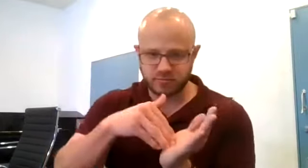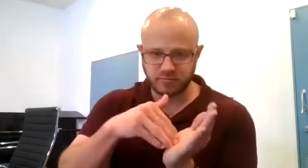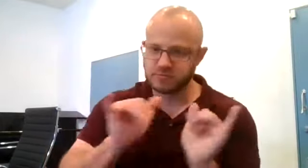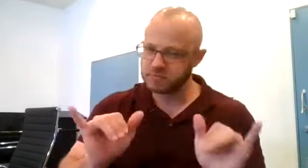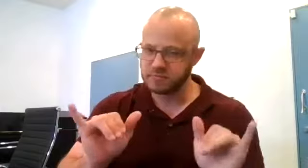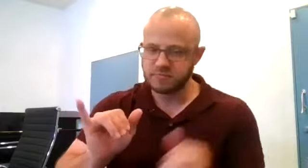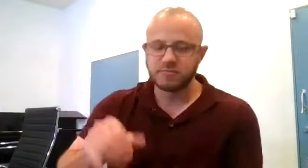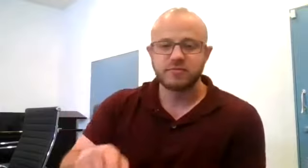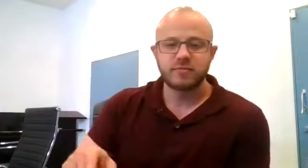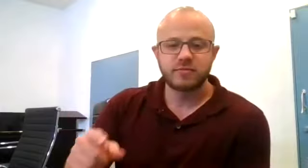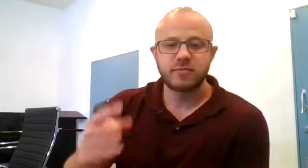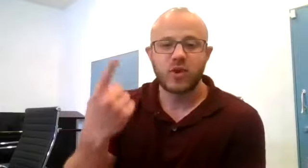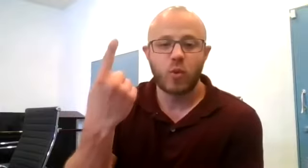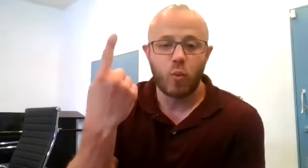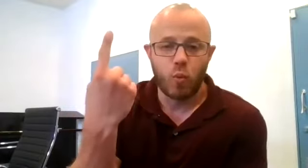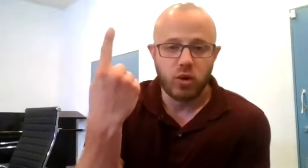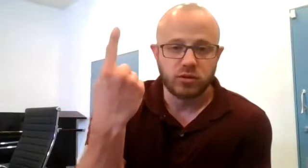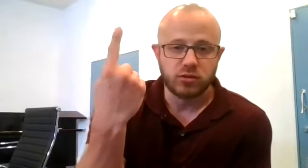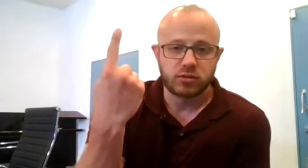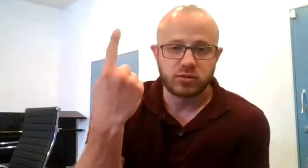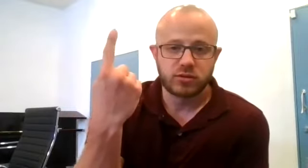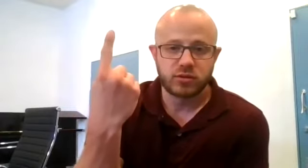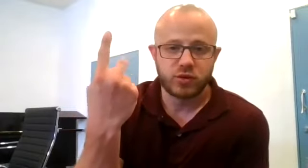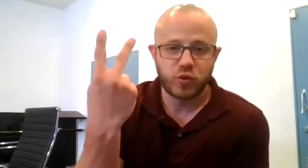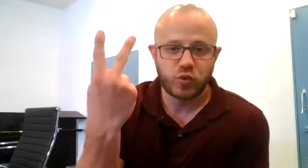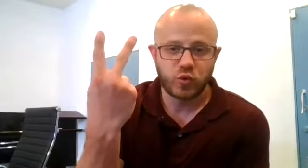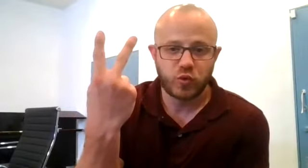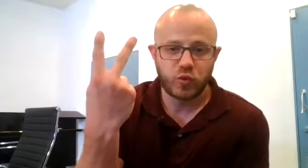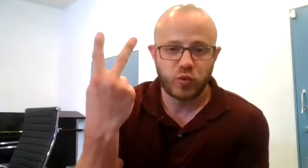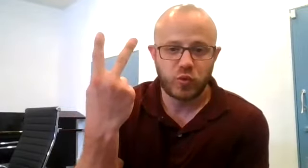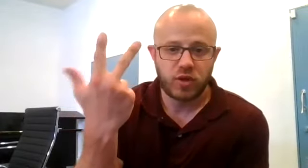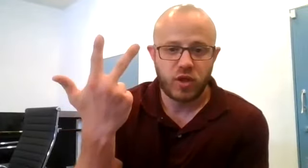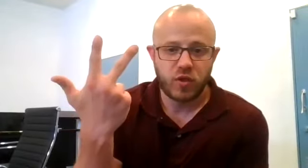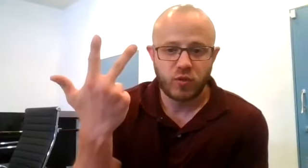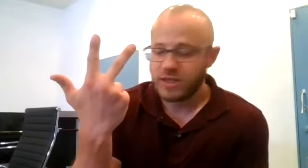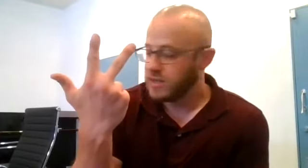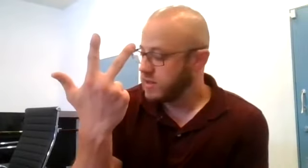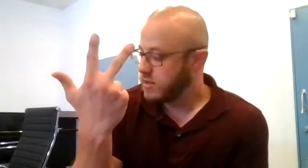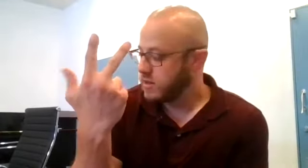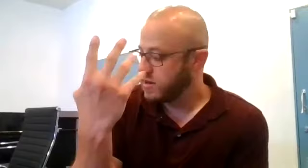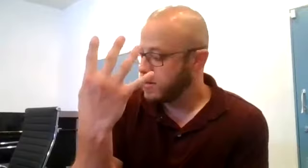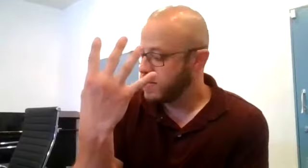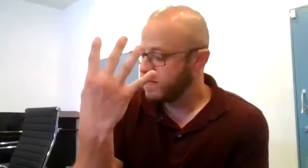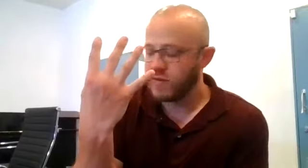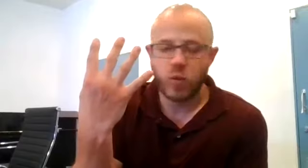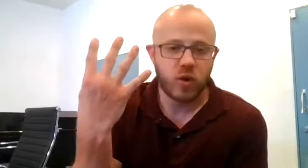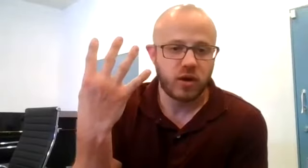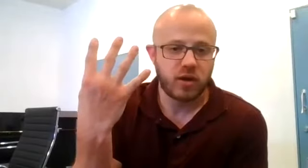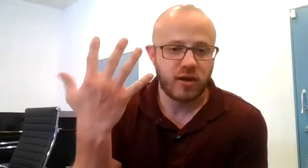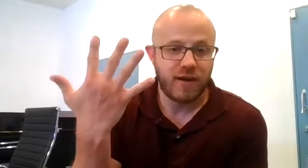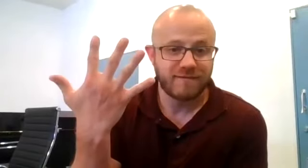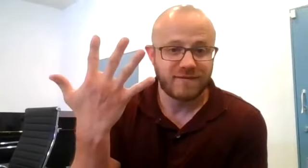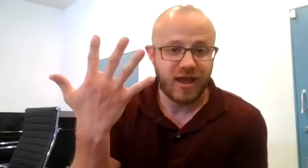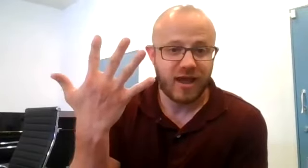do our numbers. Okay. 1, 2, 3, 4,